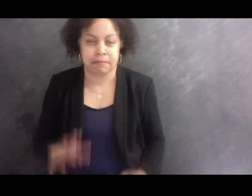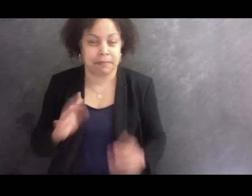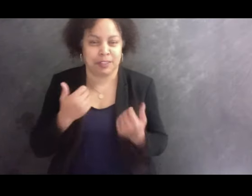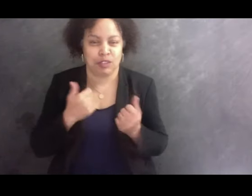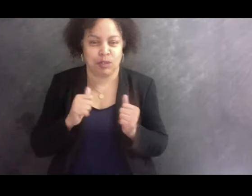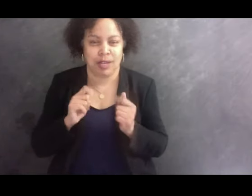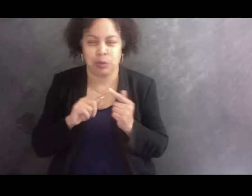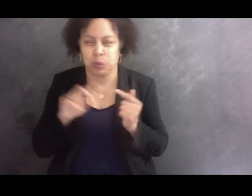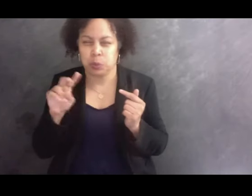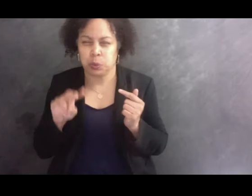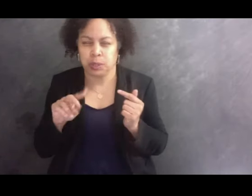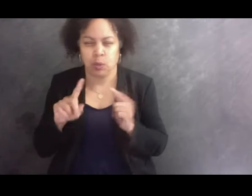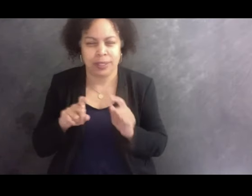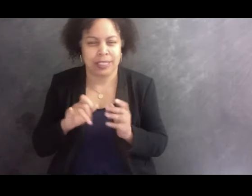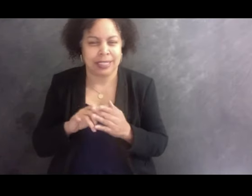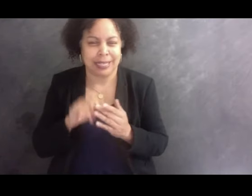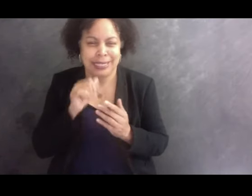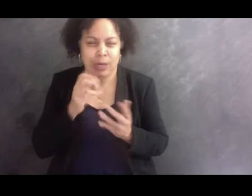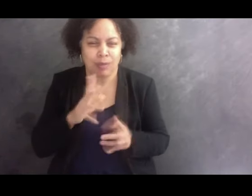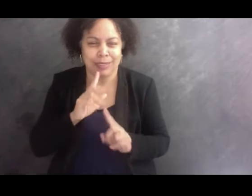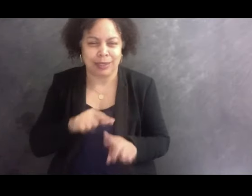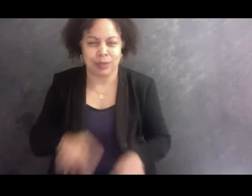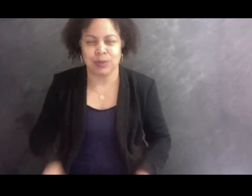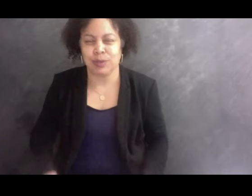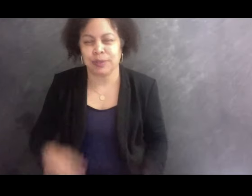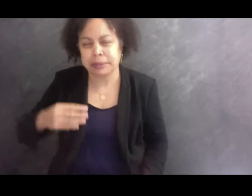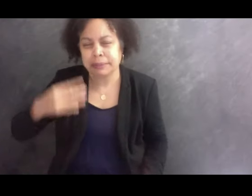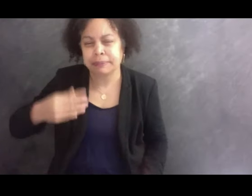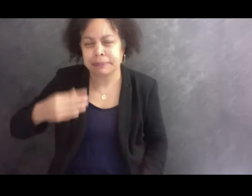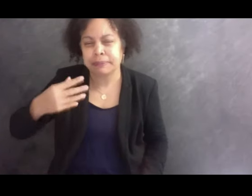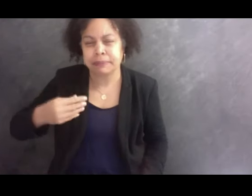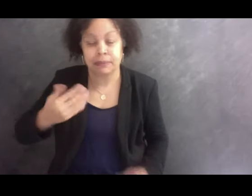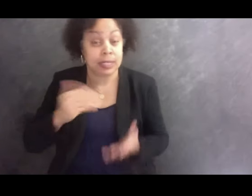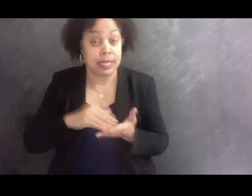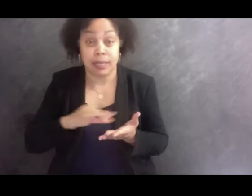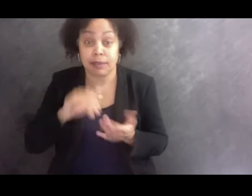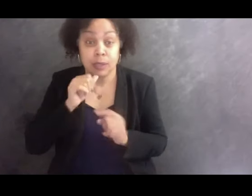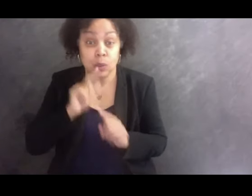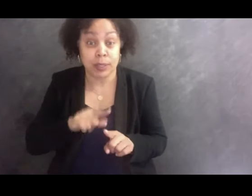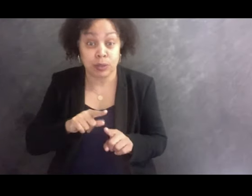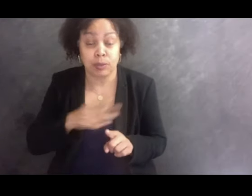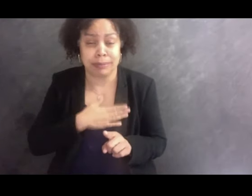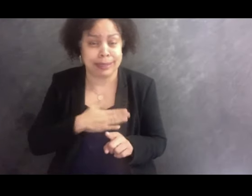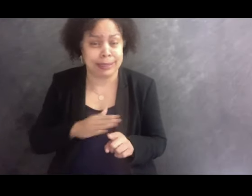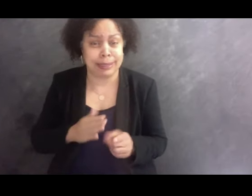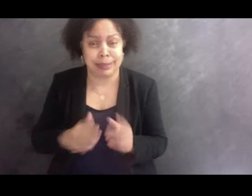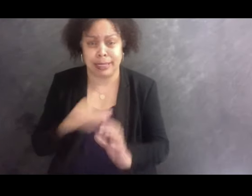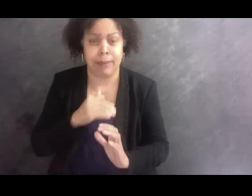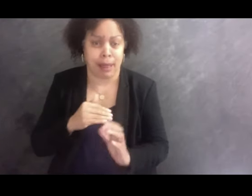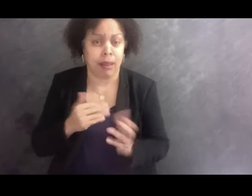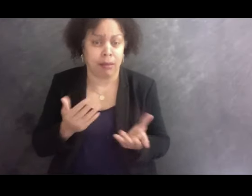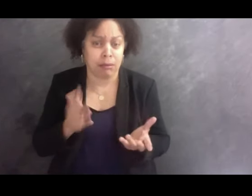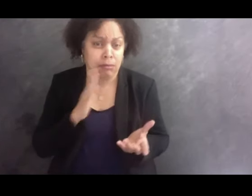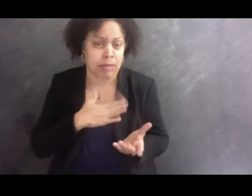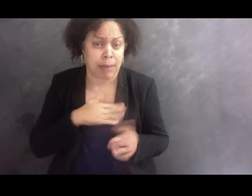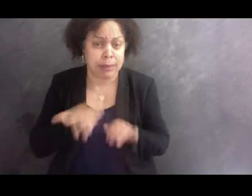find questions that are a bit different from the ones I've answered before. But again, if I don't get to your question, please feel free to email us and we'll answer it